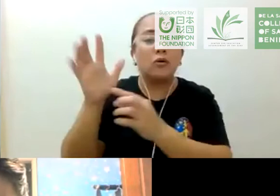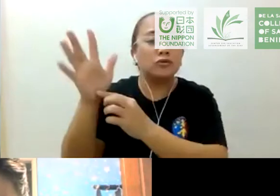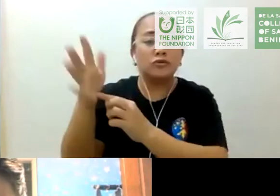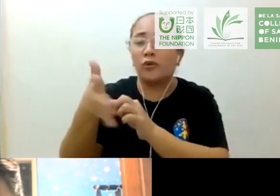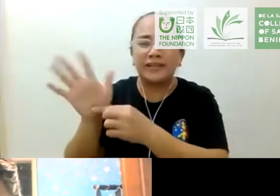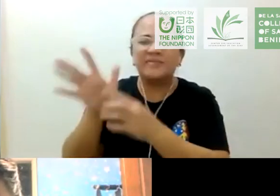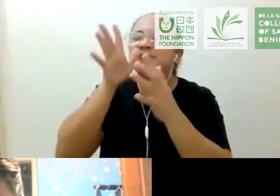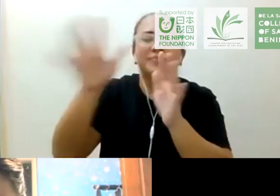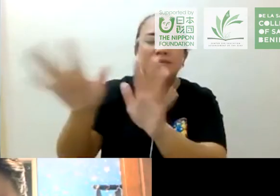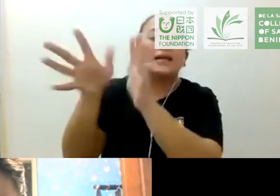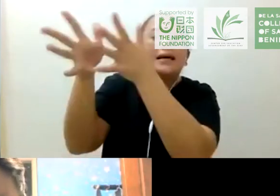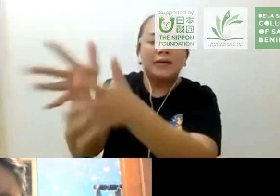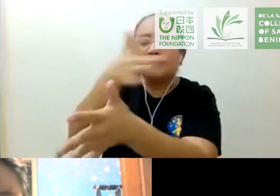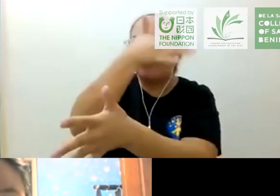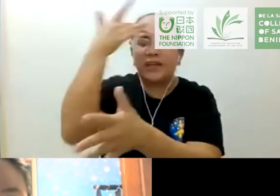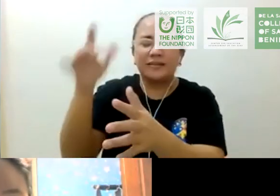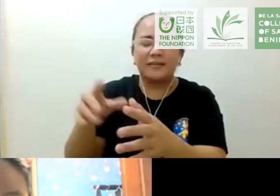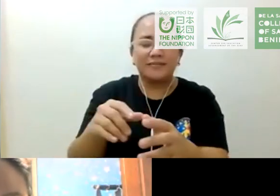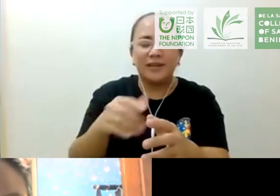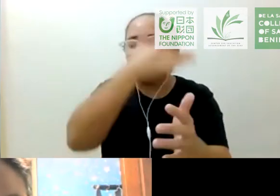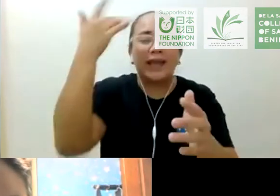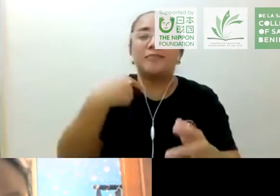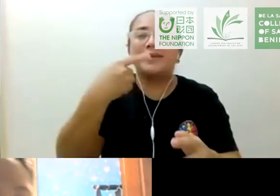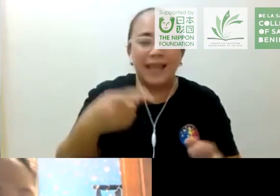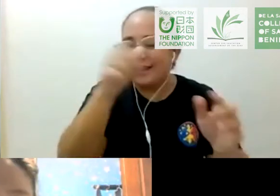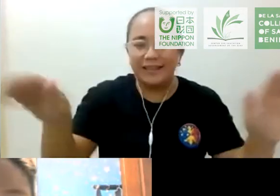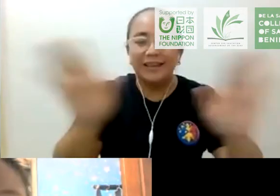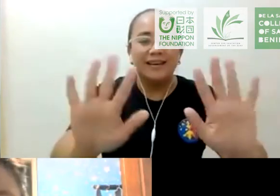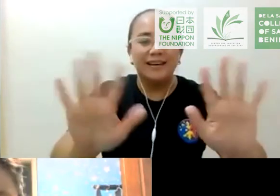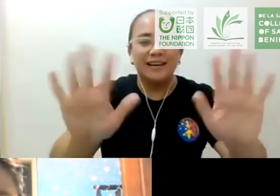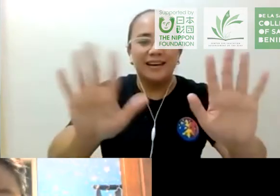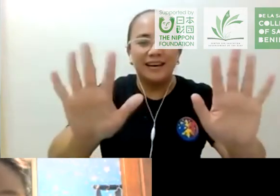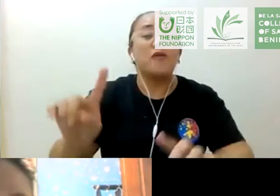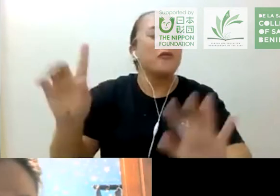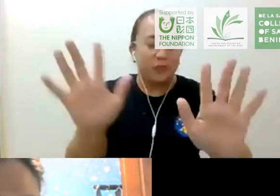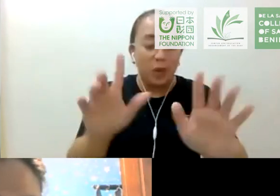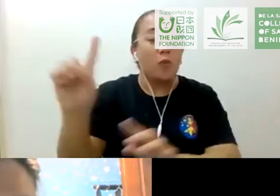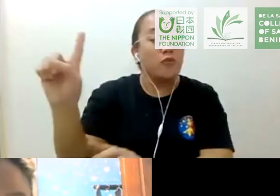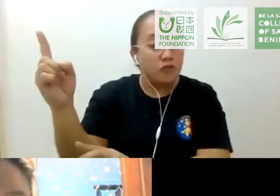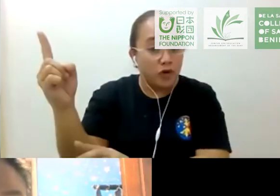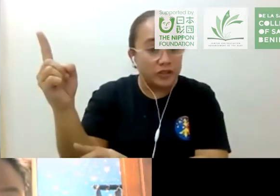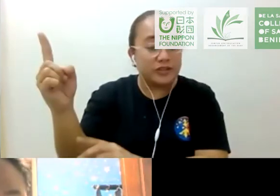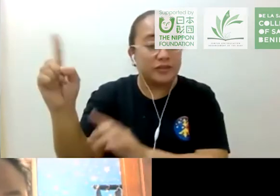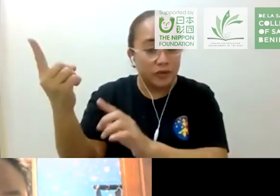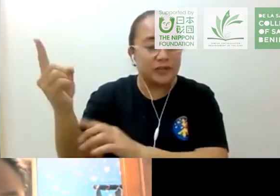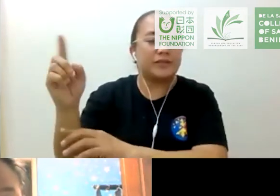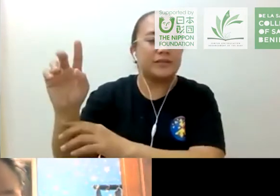Forget orientation. Forget I ever said anything. First, dominant hand. Second, non-dominant